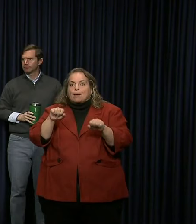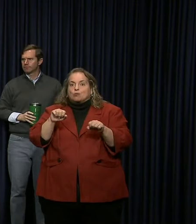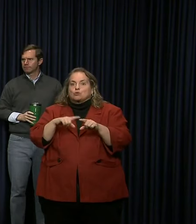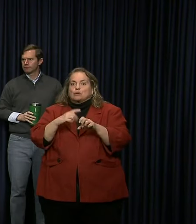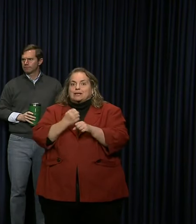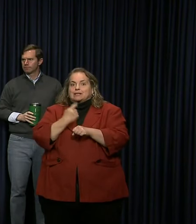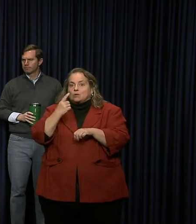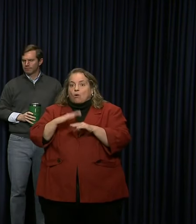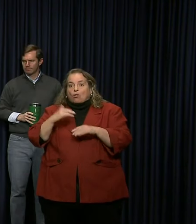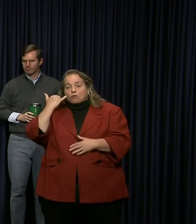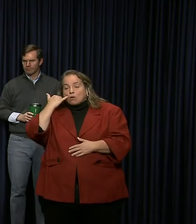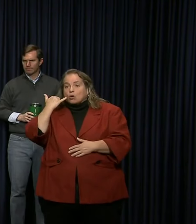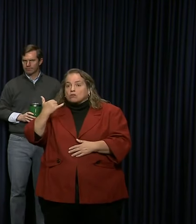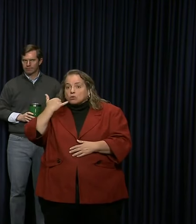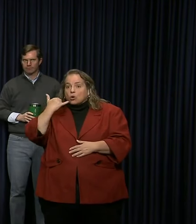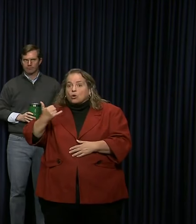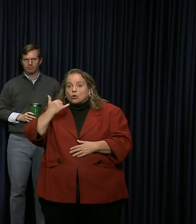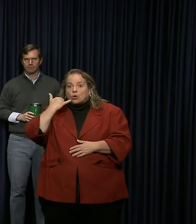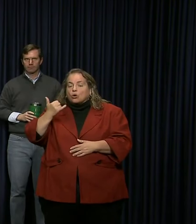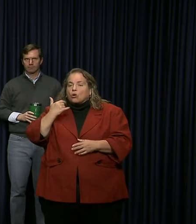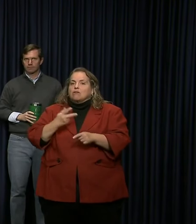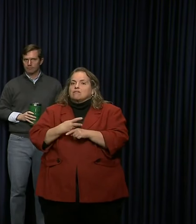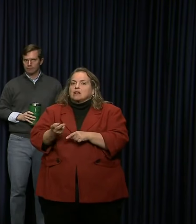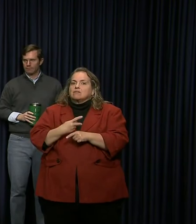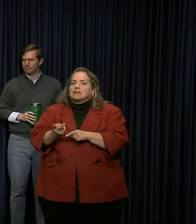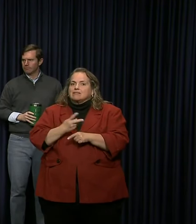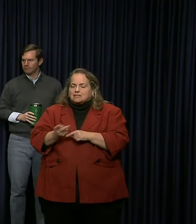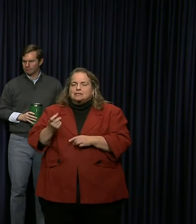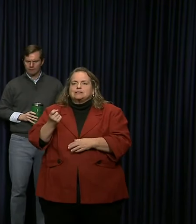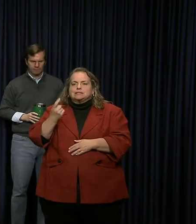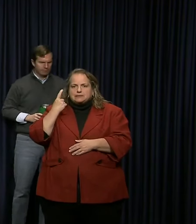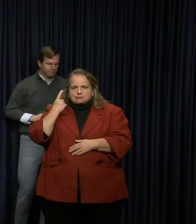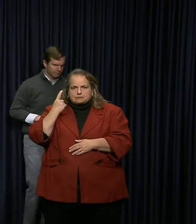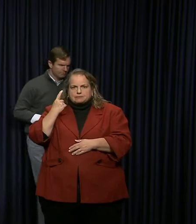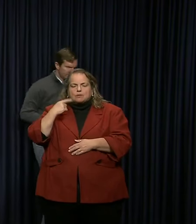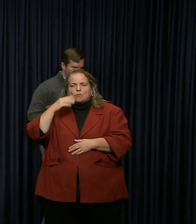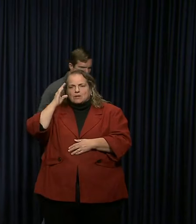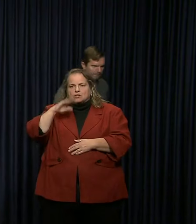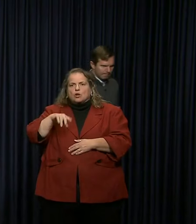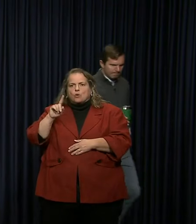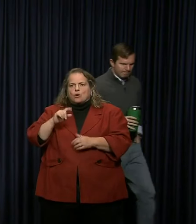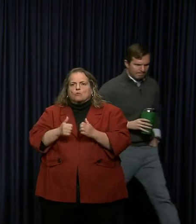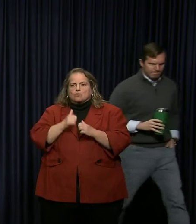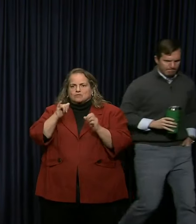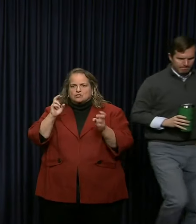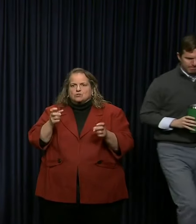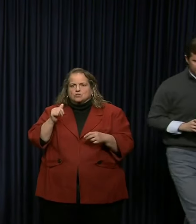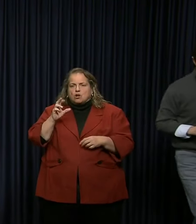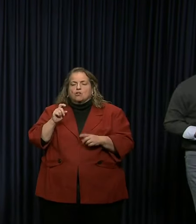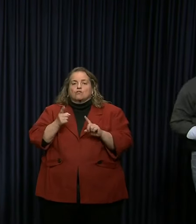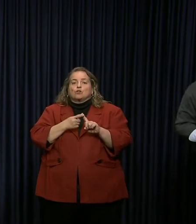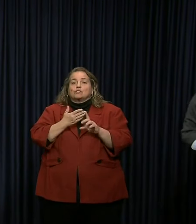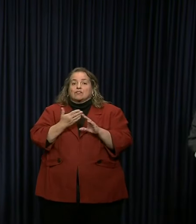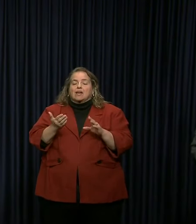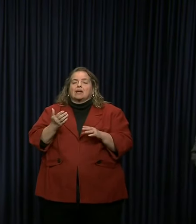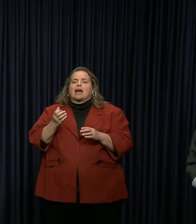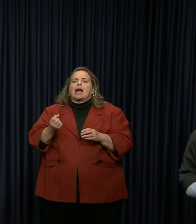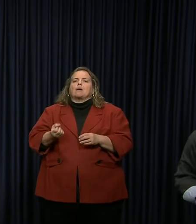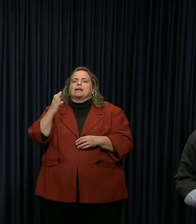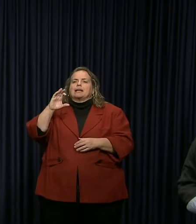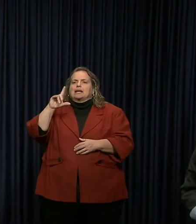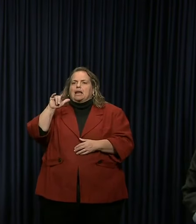someone on the phone. We'll talk about where the majority of those issues are. So the first thing we'll look at is the number of